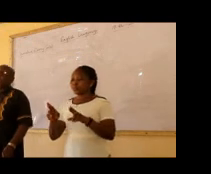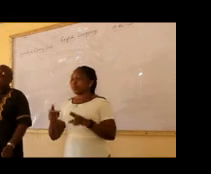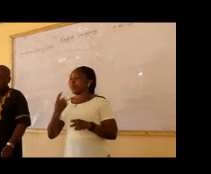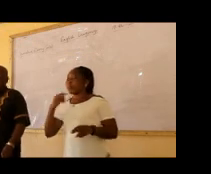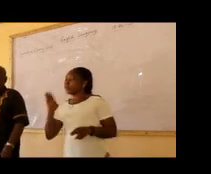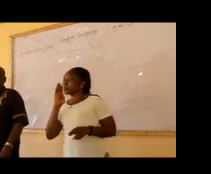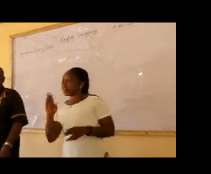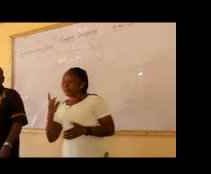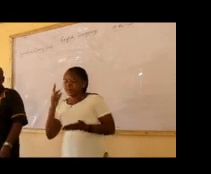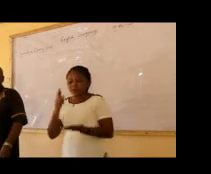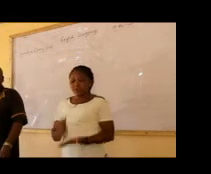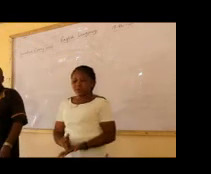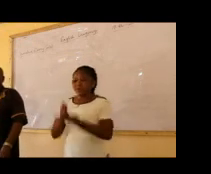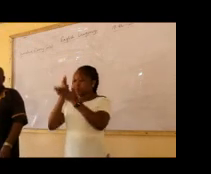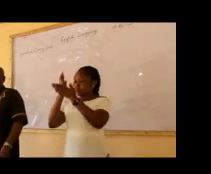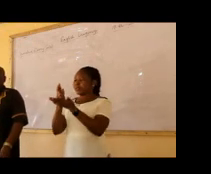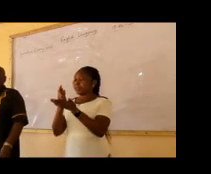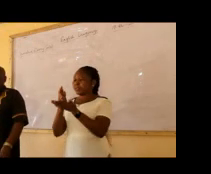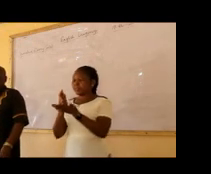rehabilitated,